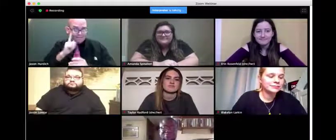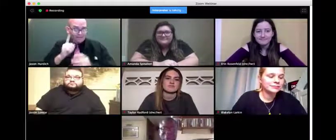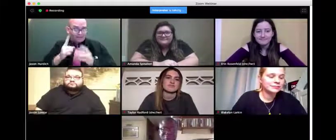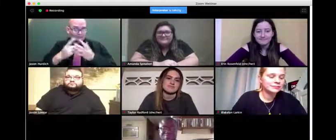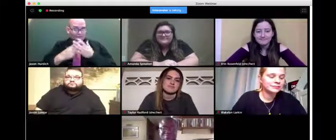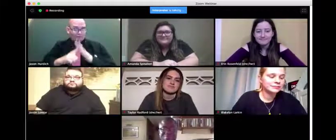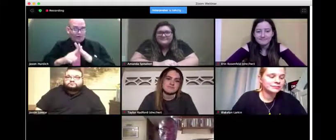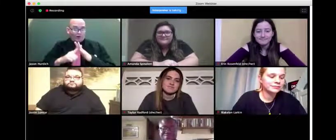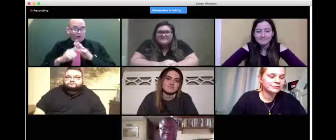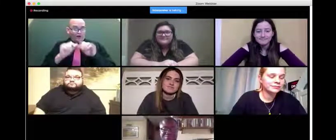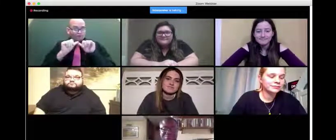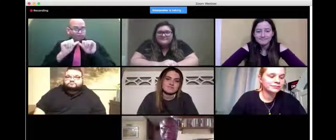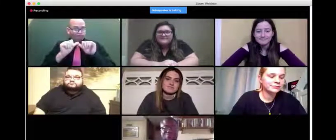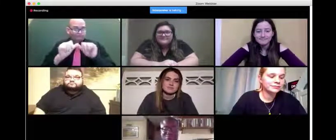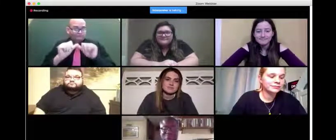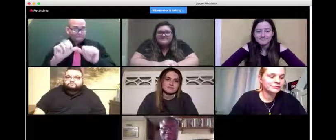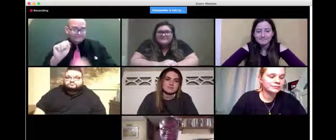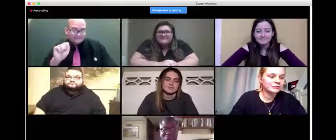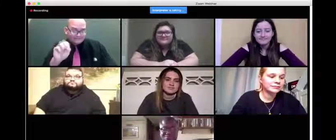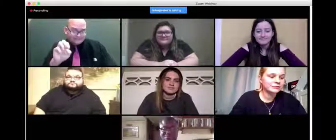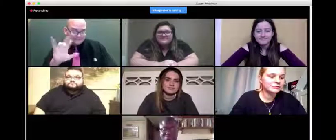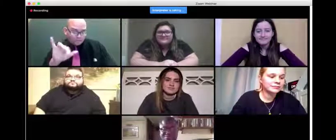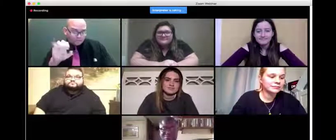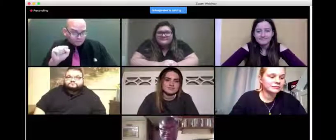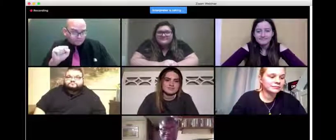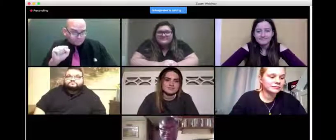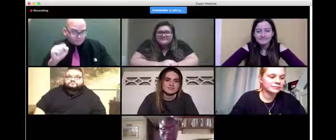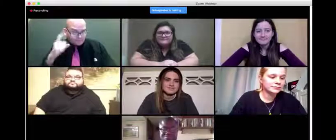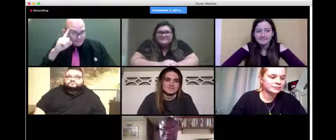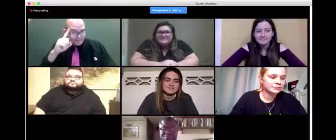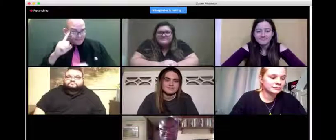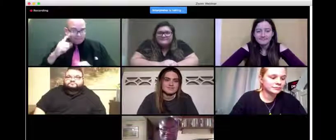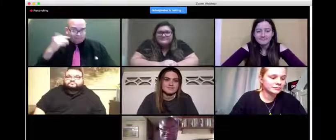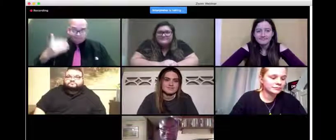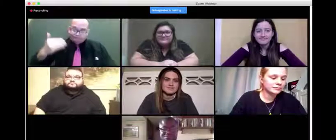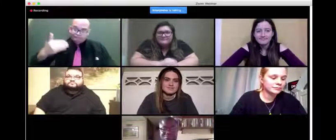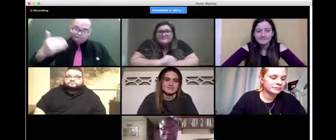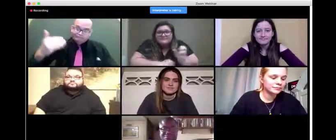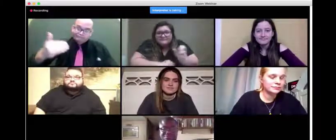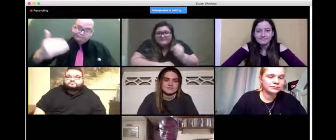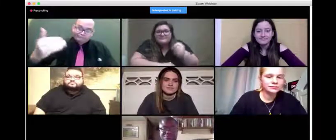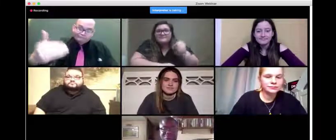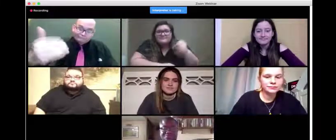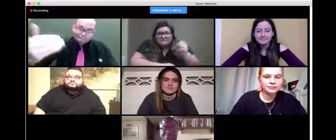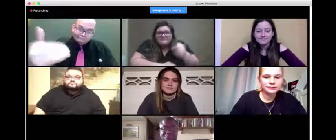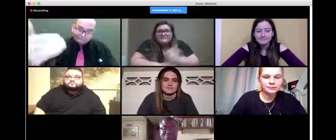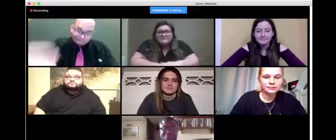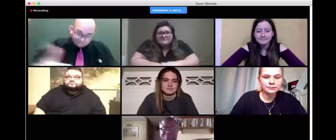to continue in the series, they need to continue. And it's all still new, all of